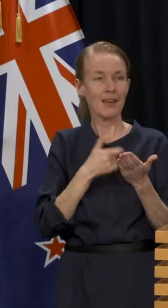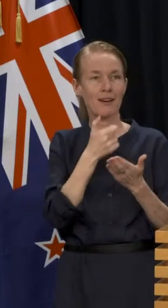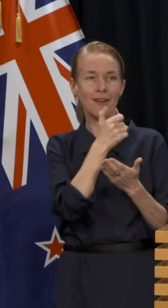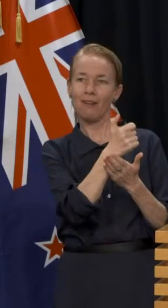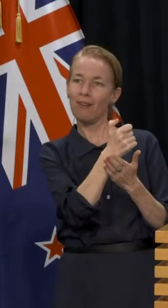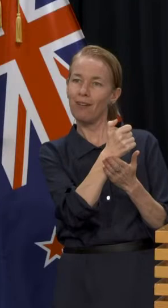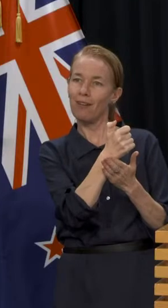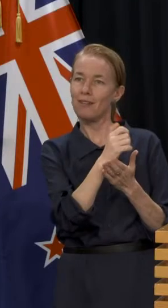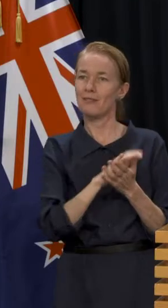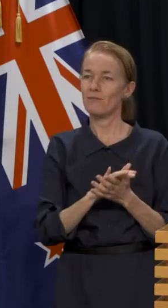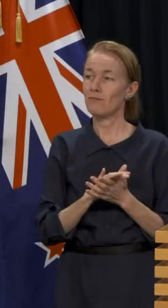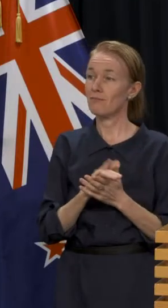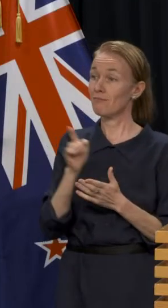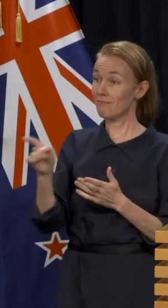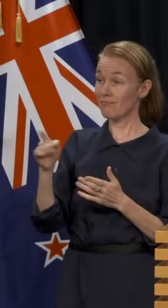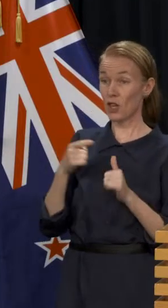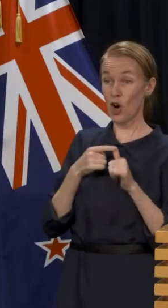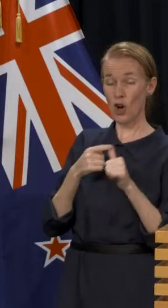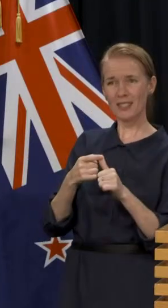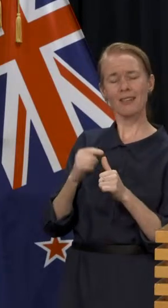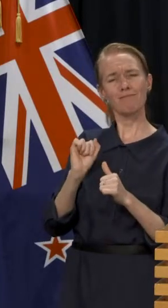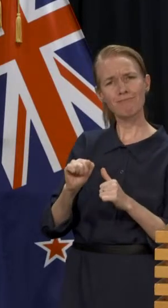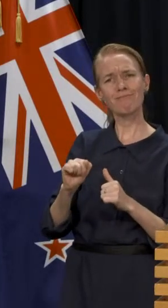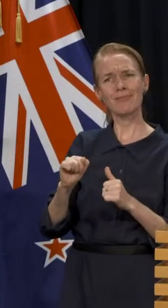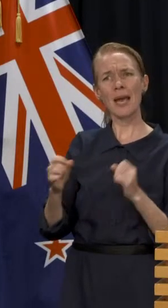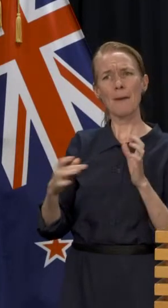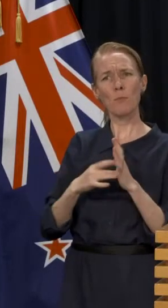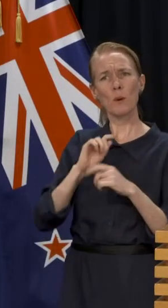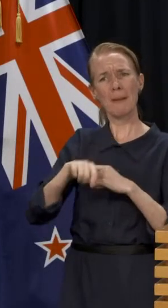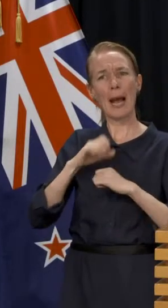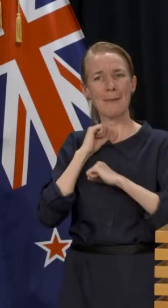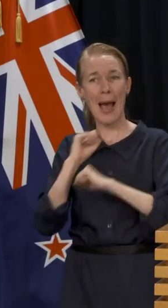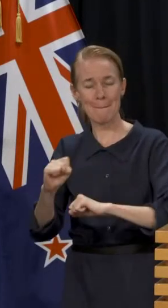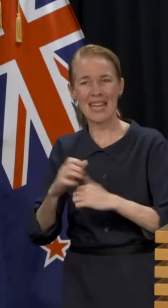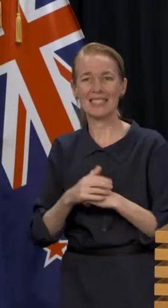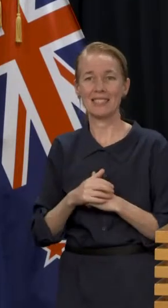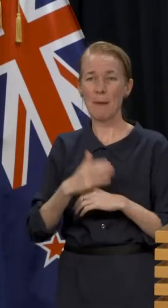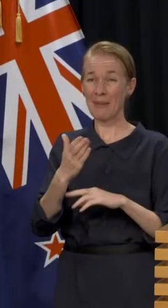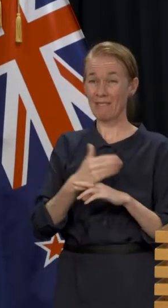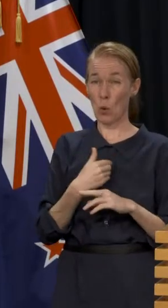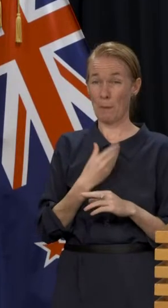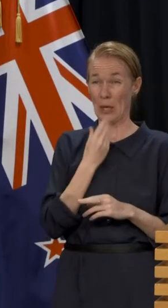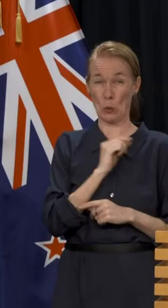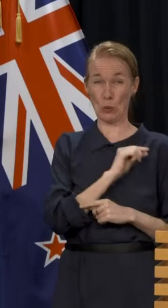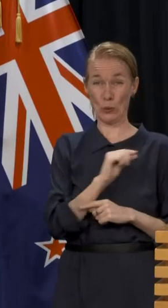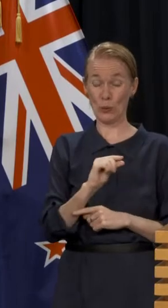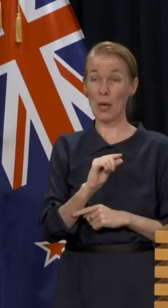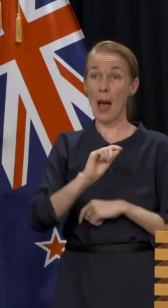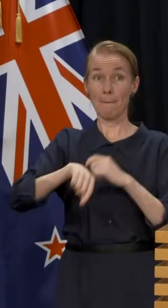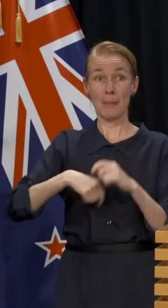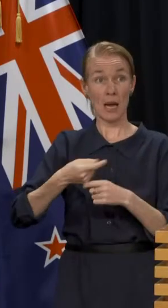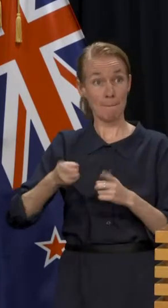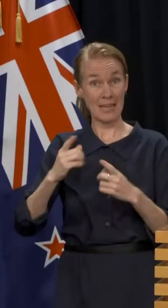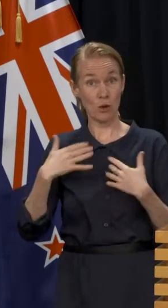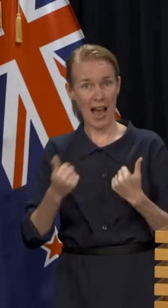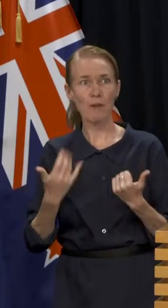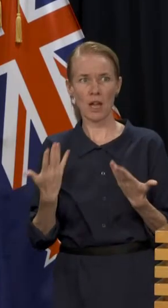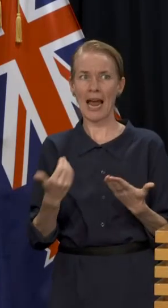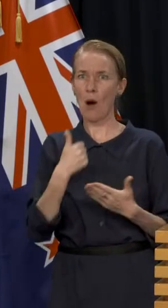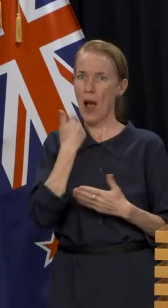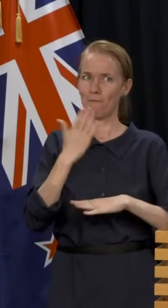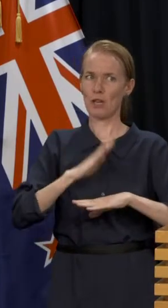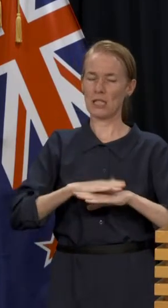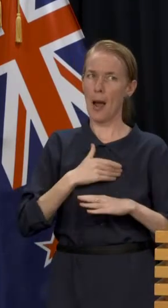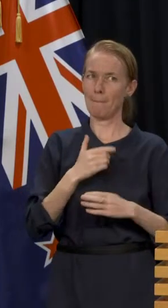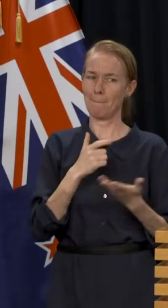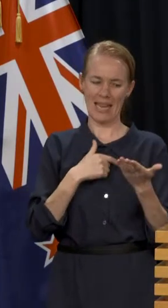of not using it very much, and then I became the Minister of Health, and now I use it all the time. But I think many people will have gotten out of the